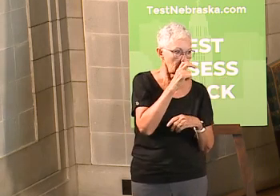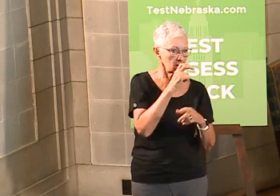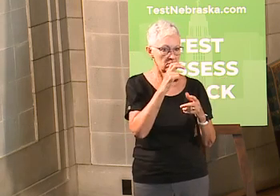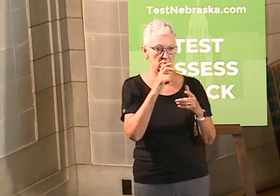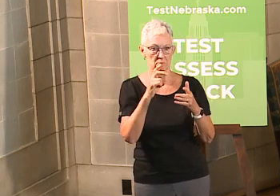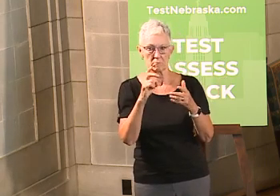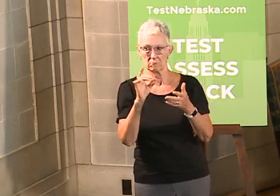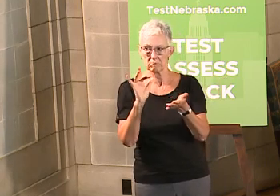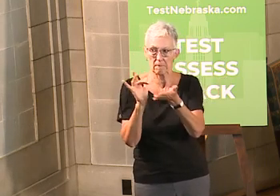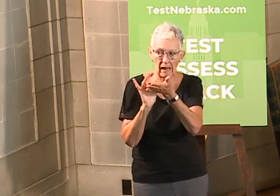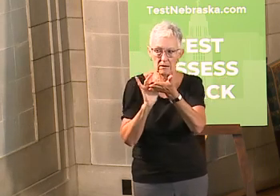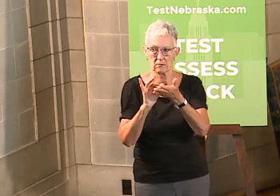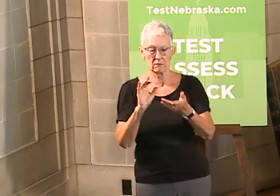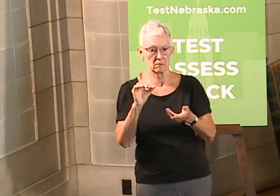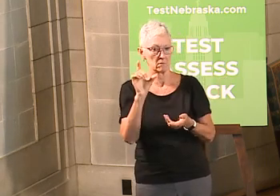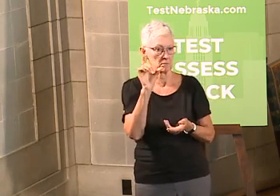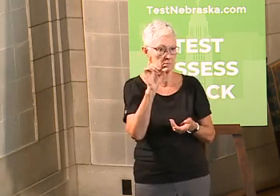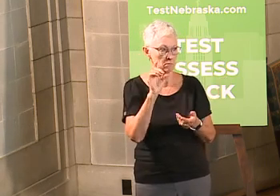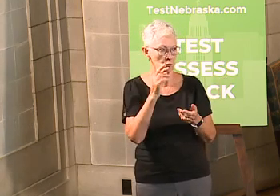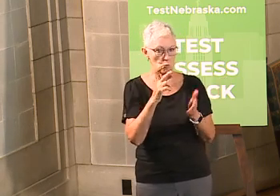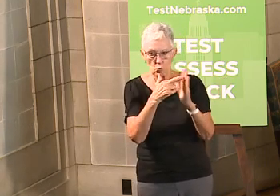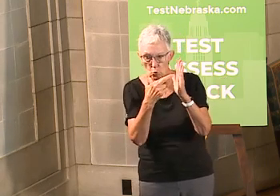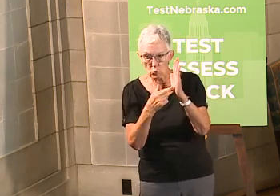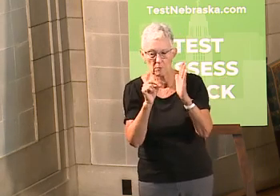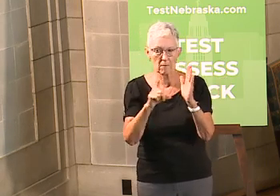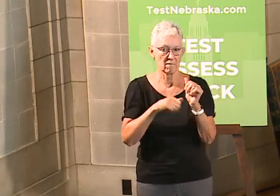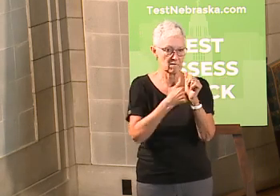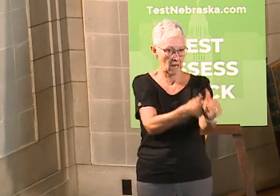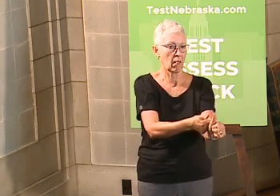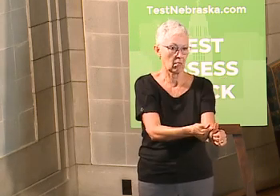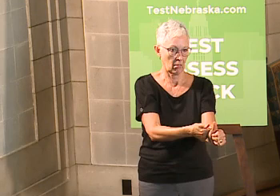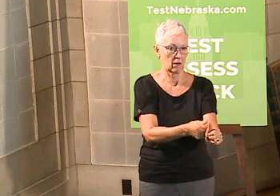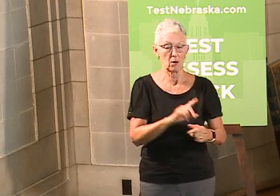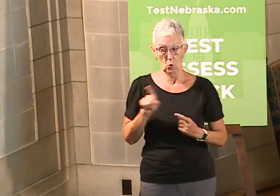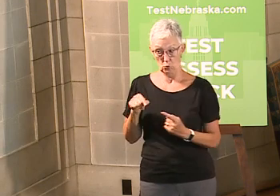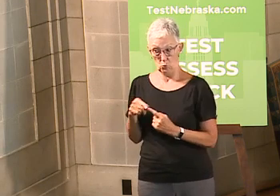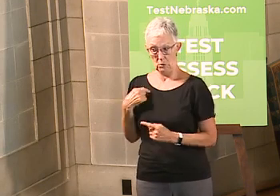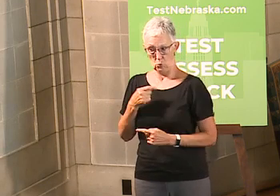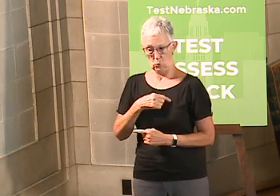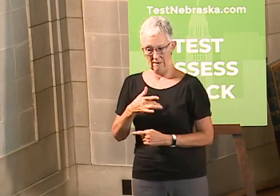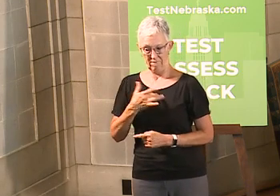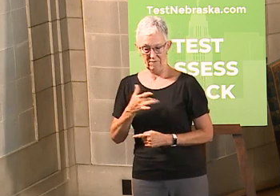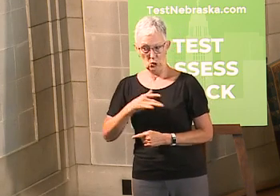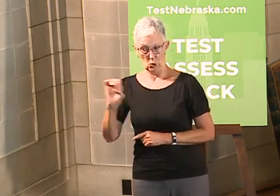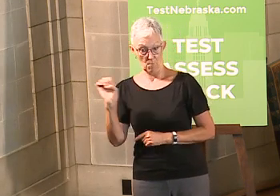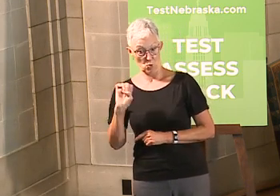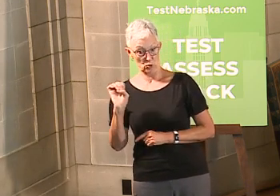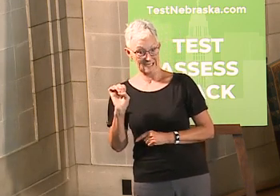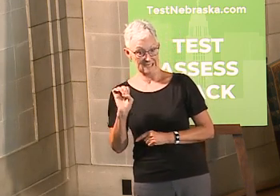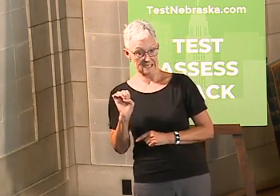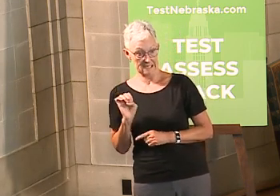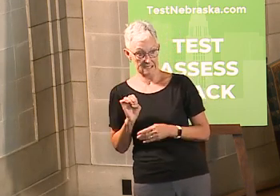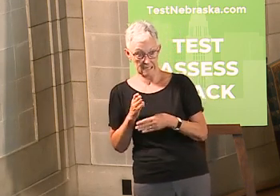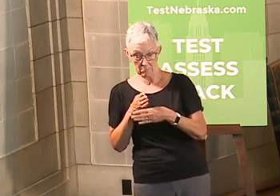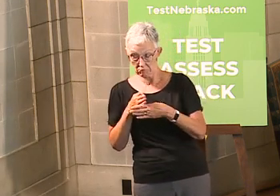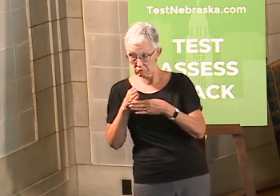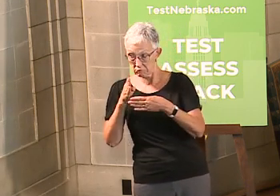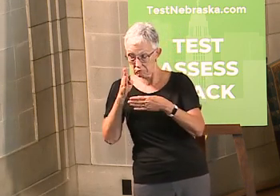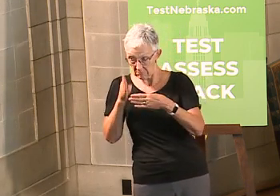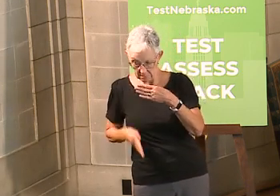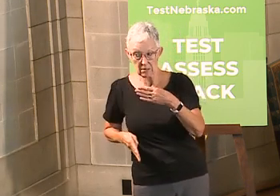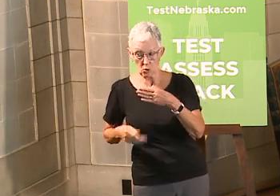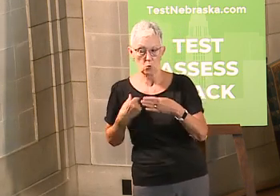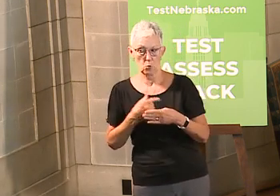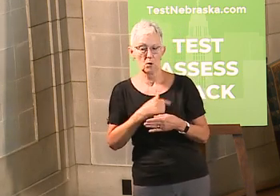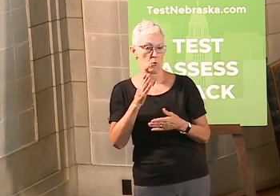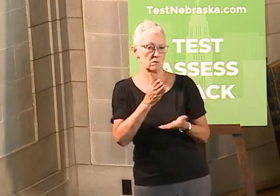will be something when we feel the emergency has ended, that's when we will lift those restrictions. So I can't give you a specific timeline on when that would